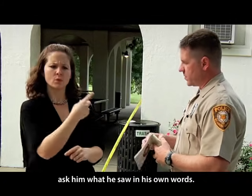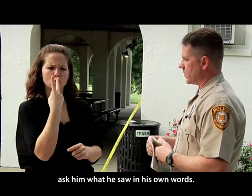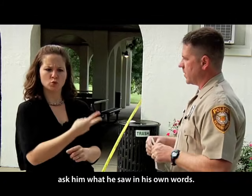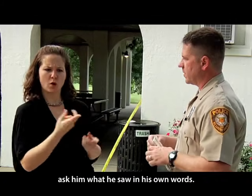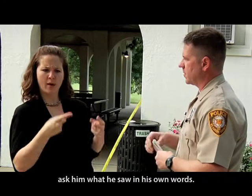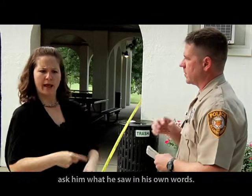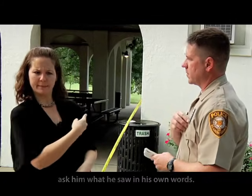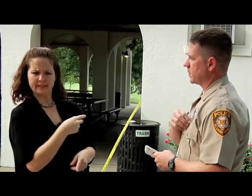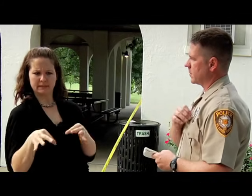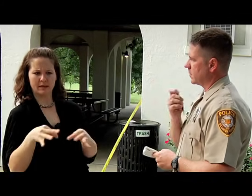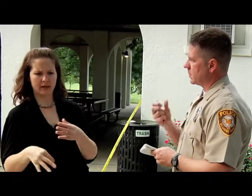okay?